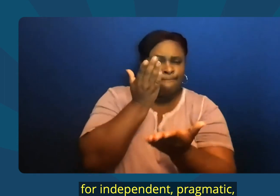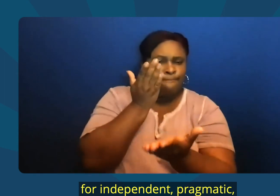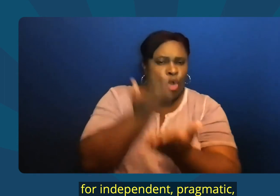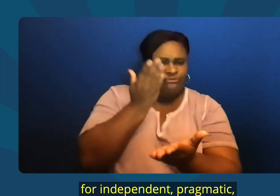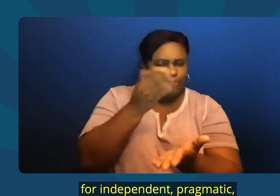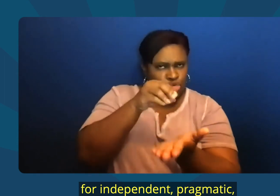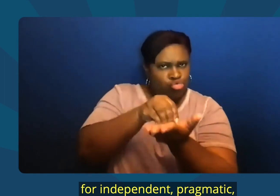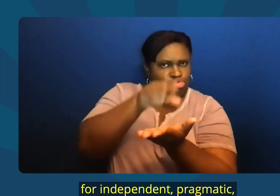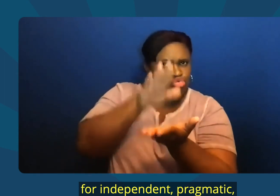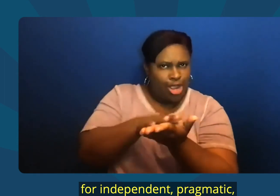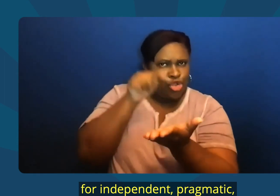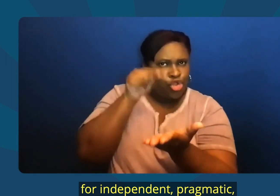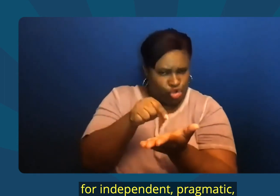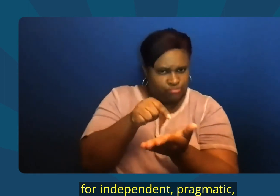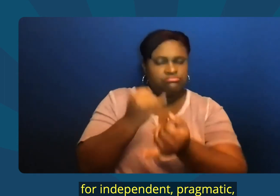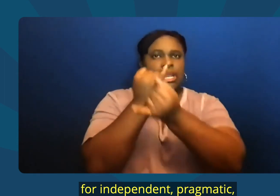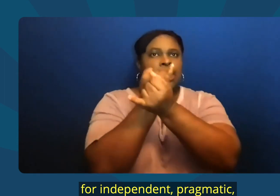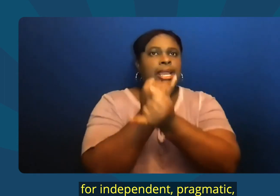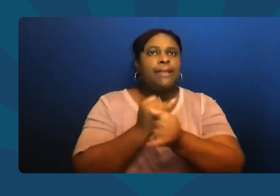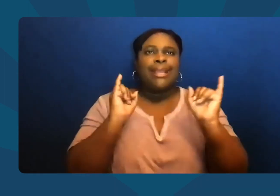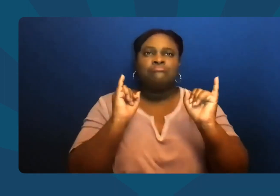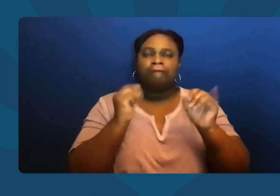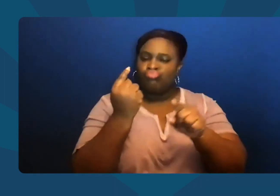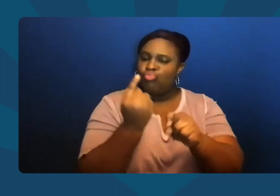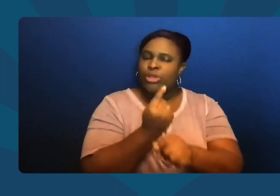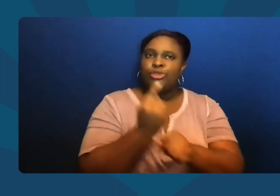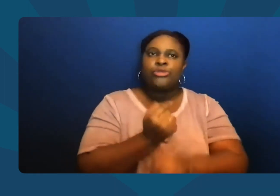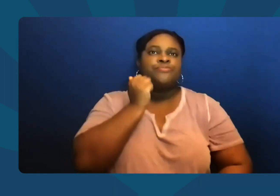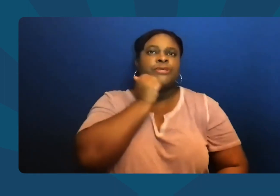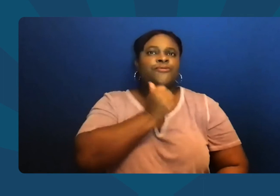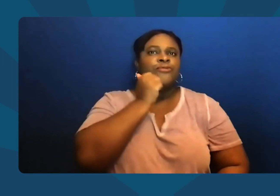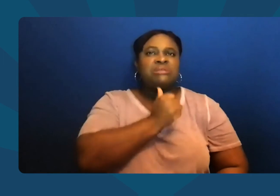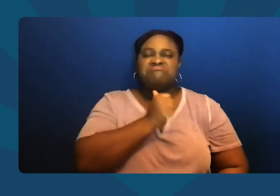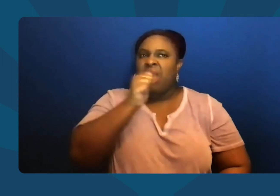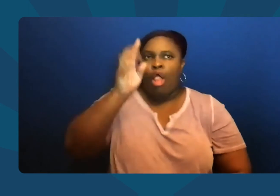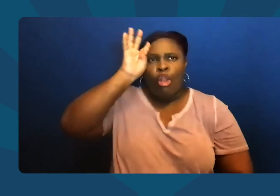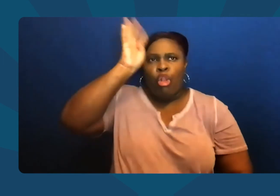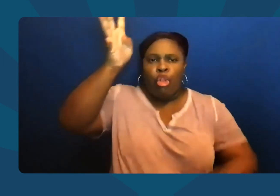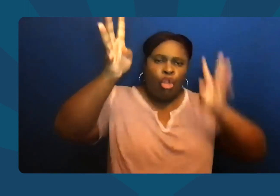pragmatic, and sustainable solutions to Arizona's healthcare.